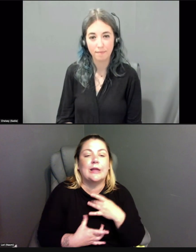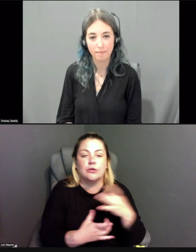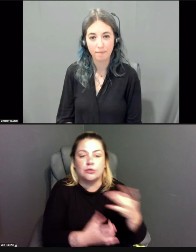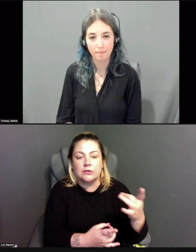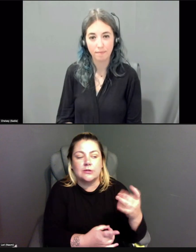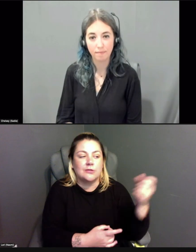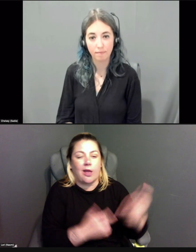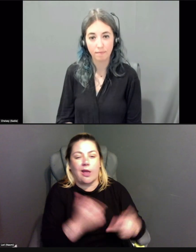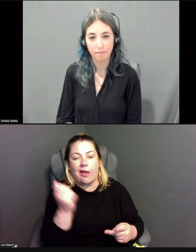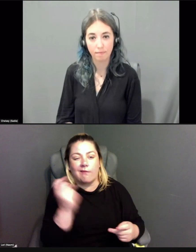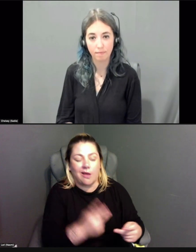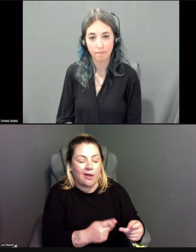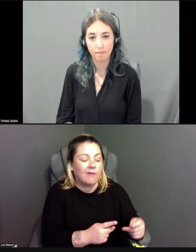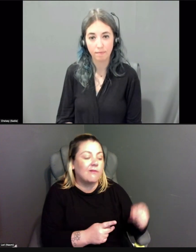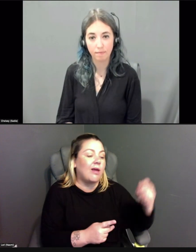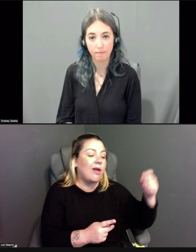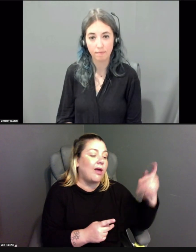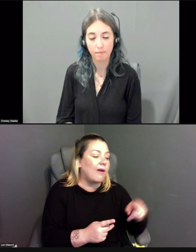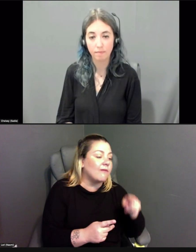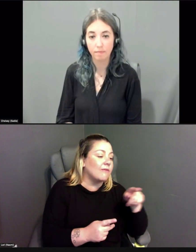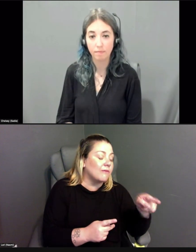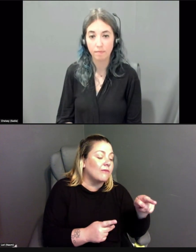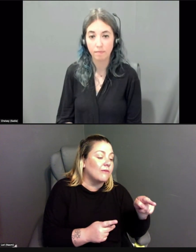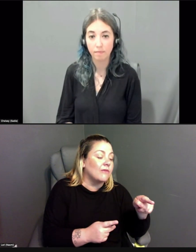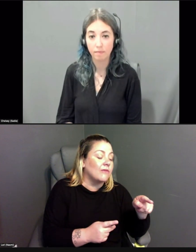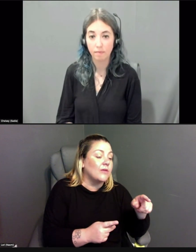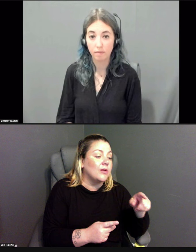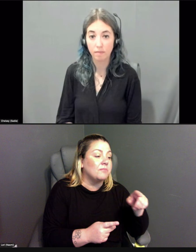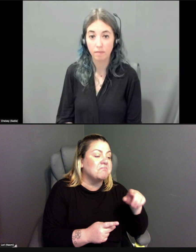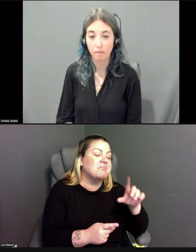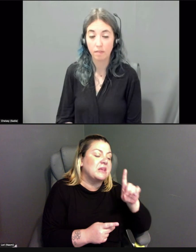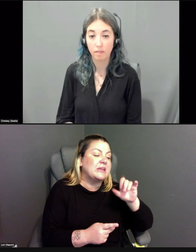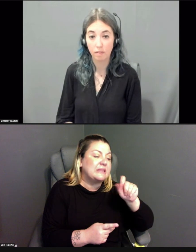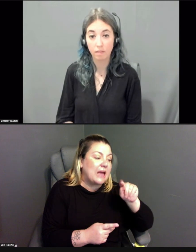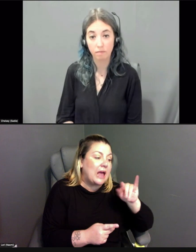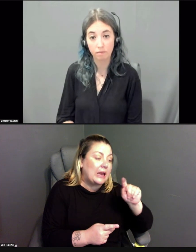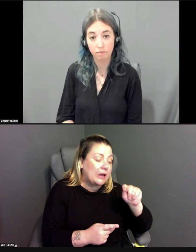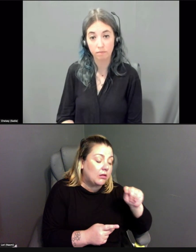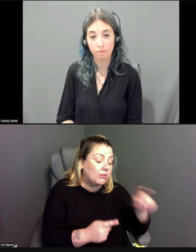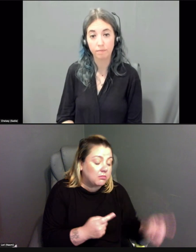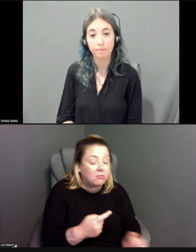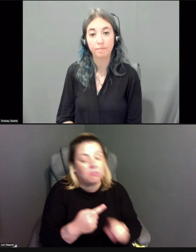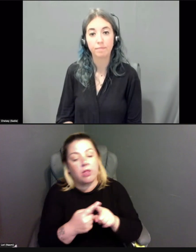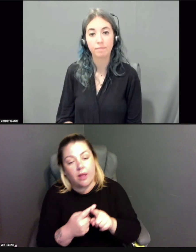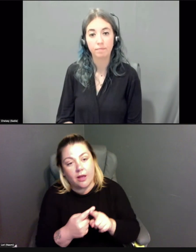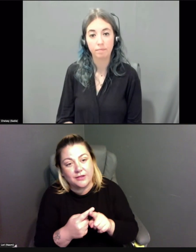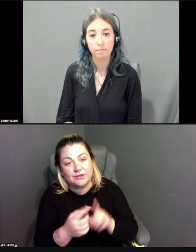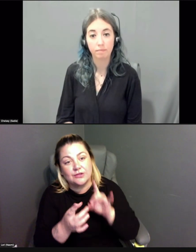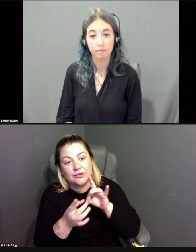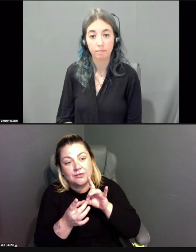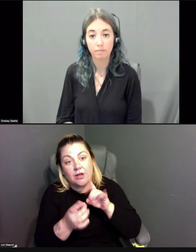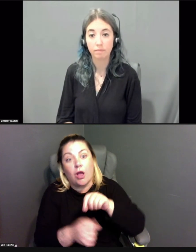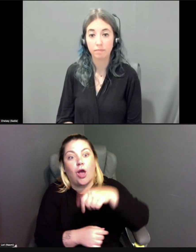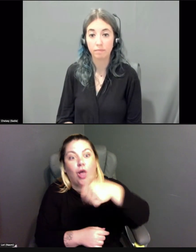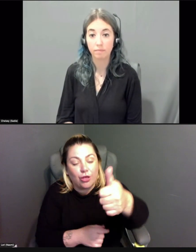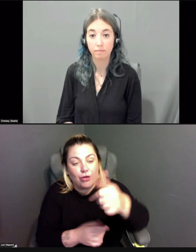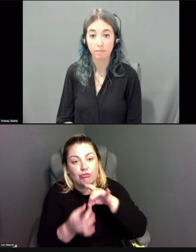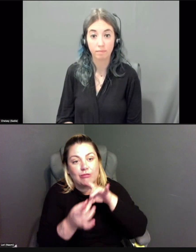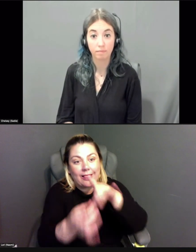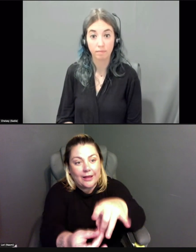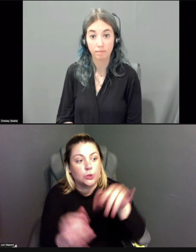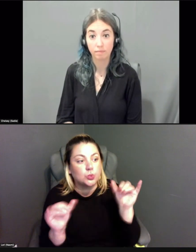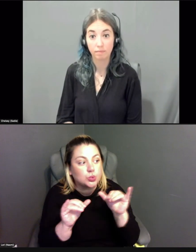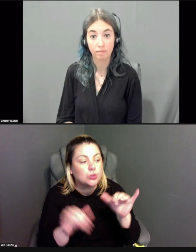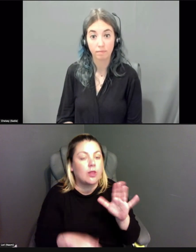Like one, it relates to dieting, and also it relates to so many things outside of dieting. Like if you think